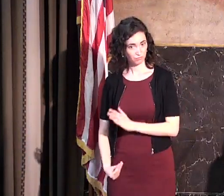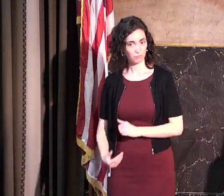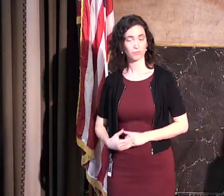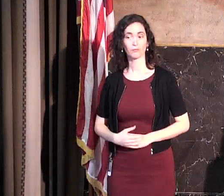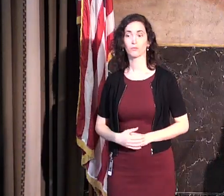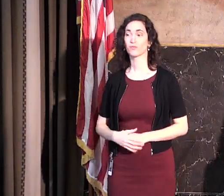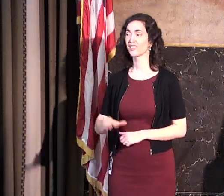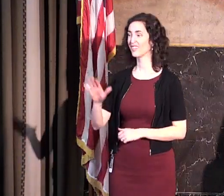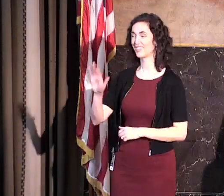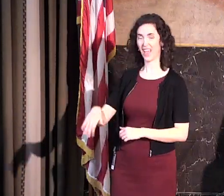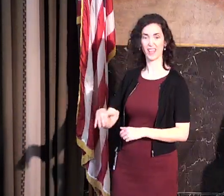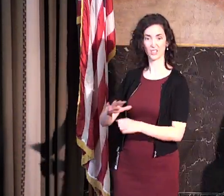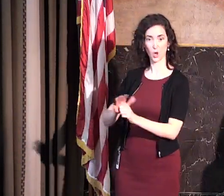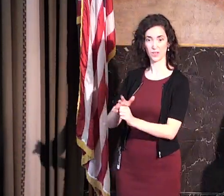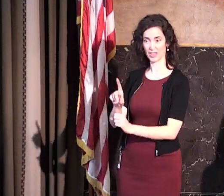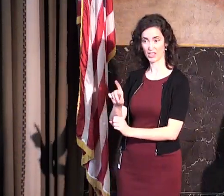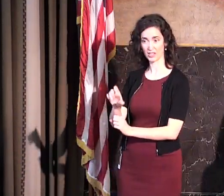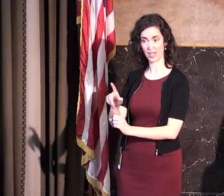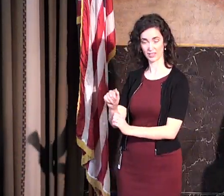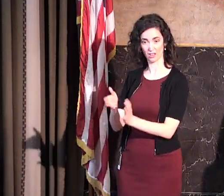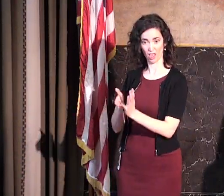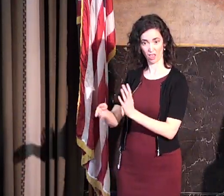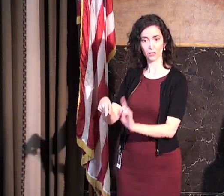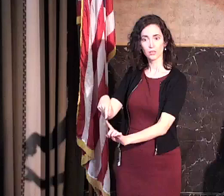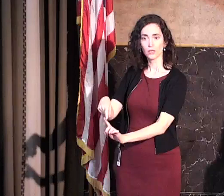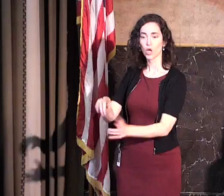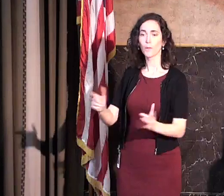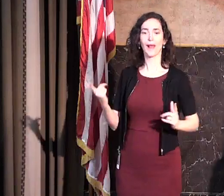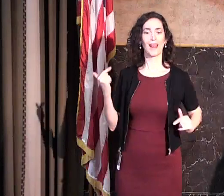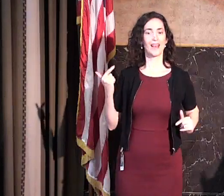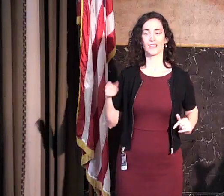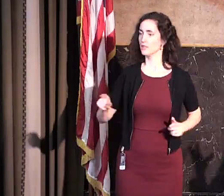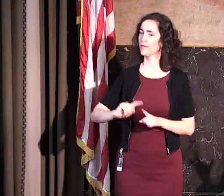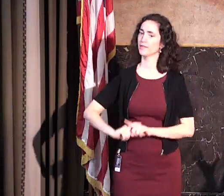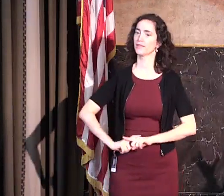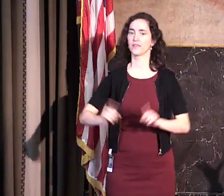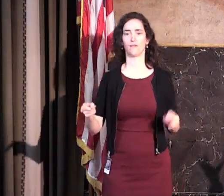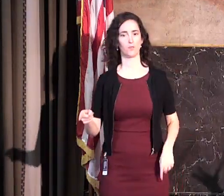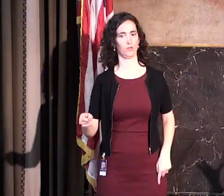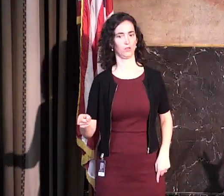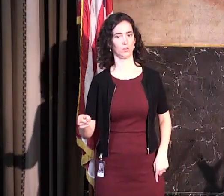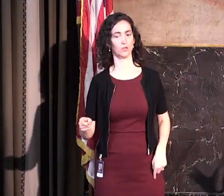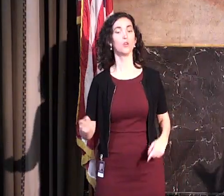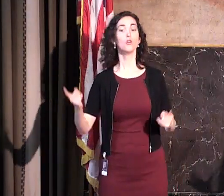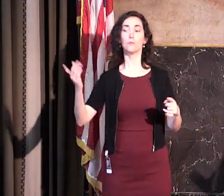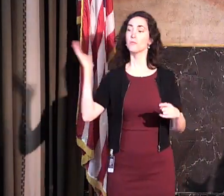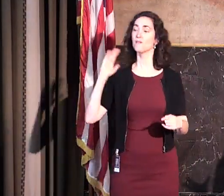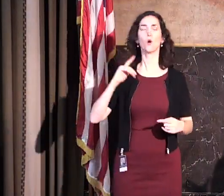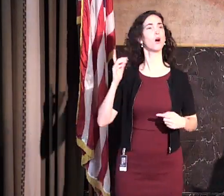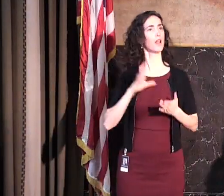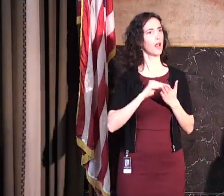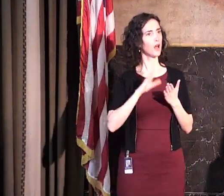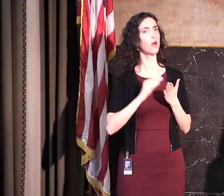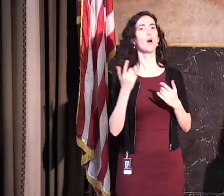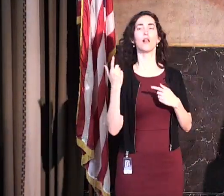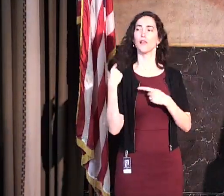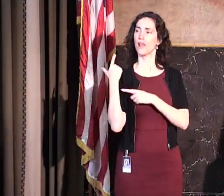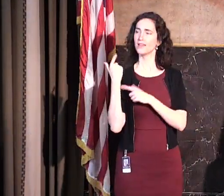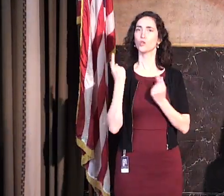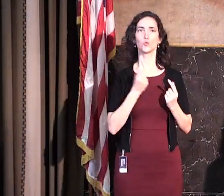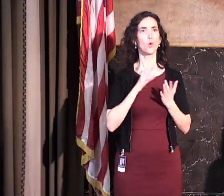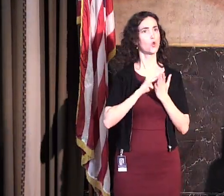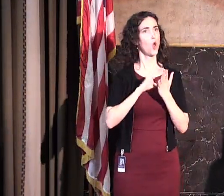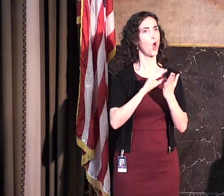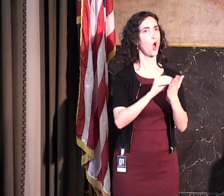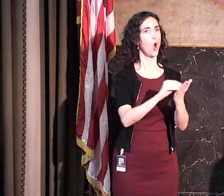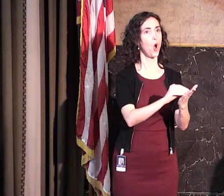variant is a different virus from last year, and we cannot take what we think we learned from last year's virus and apply it to this